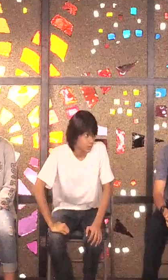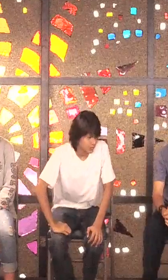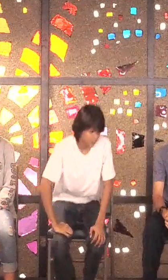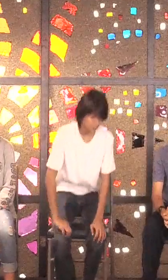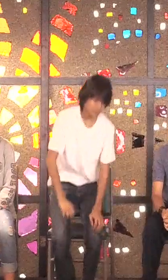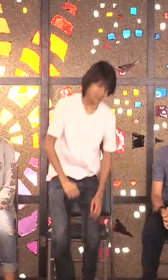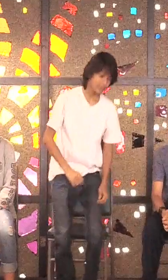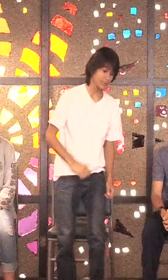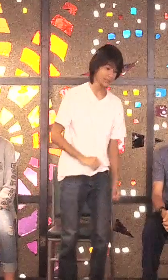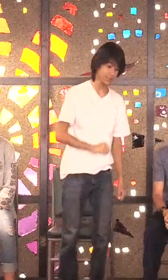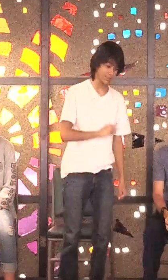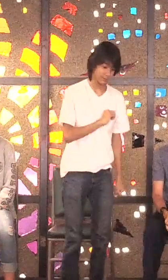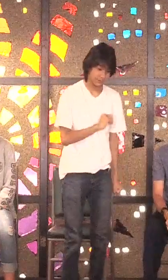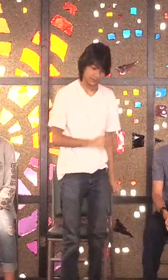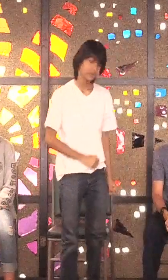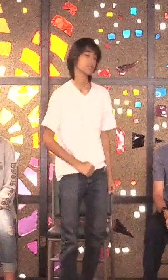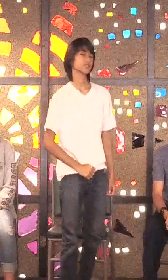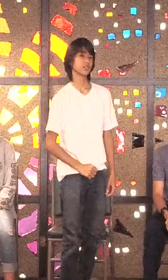Okay, great.